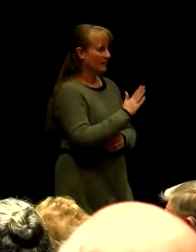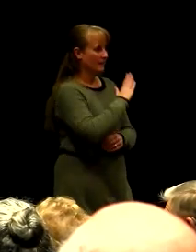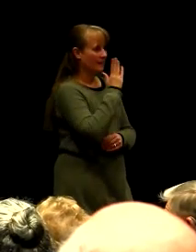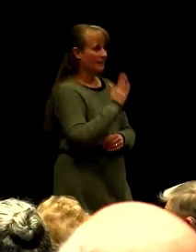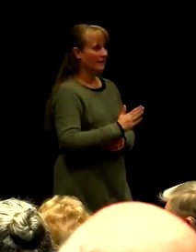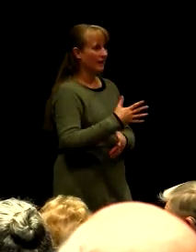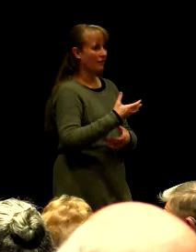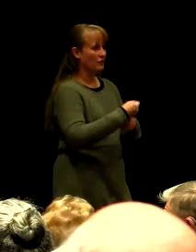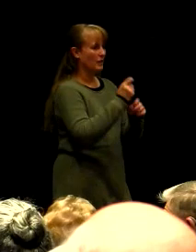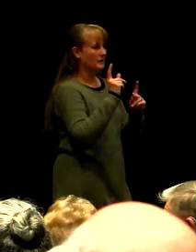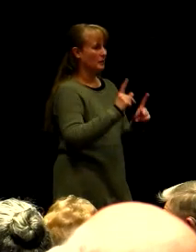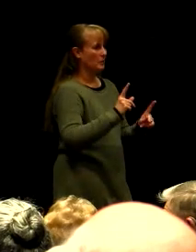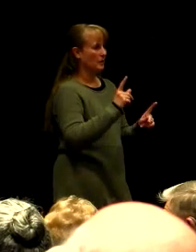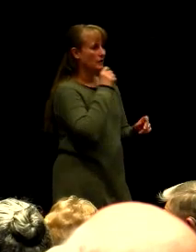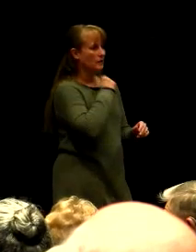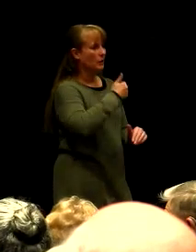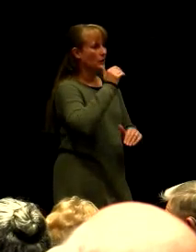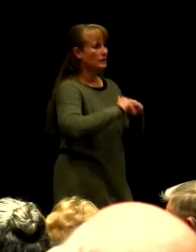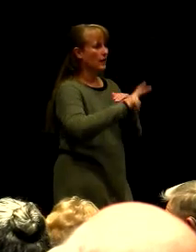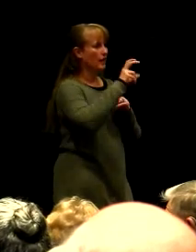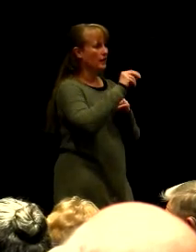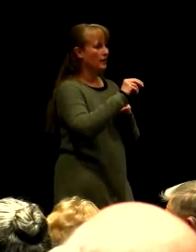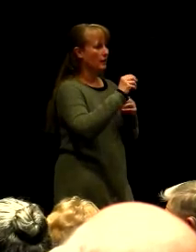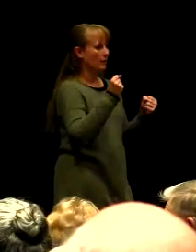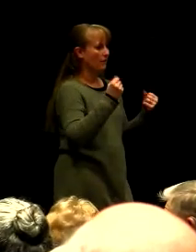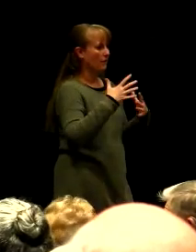someday as an artificial intelligence.